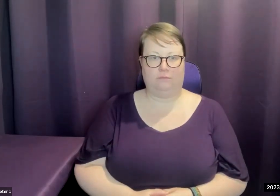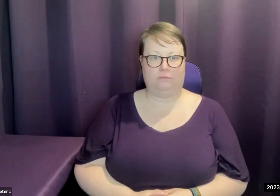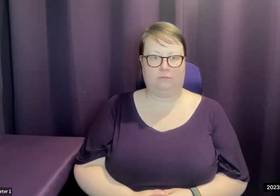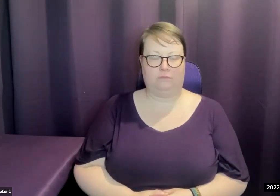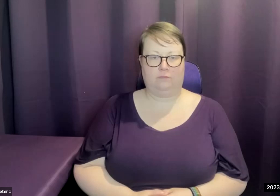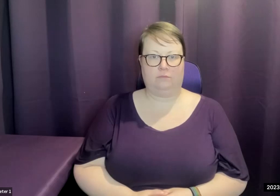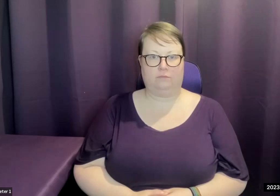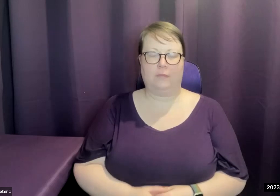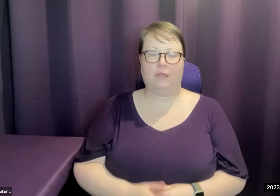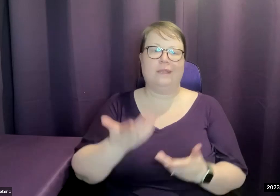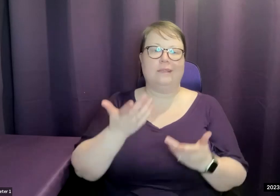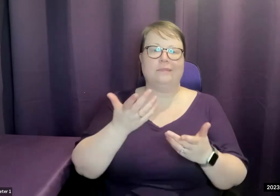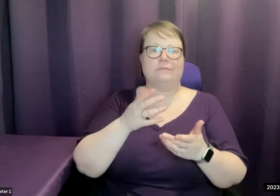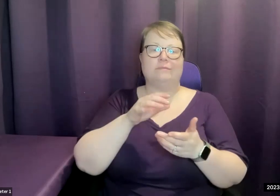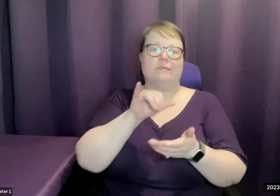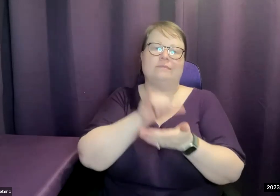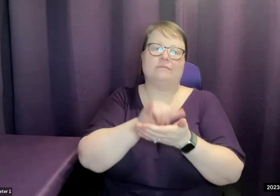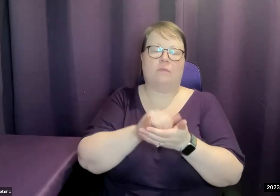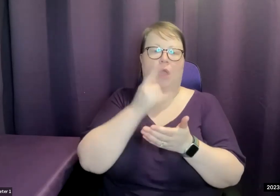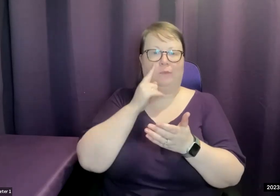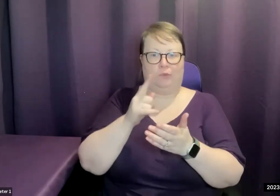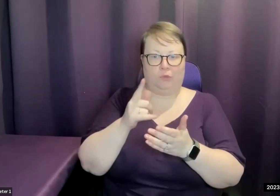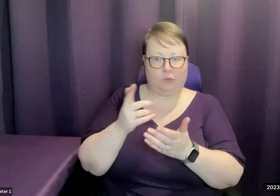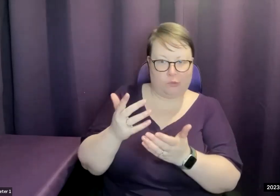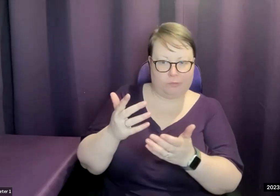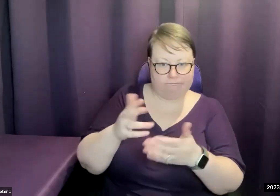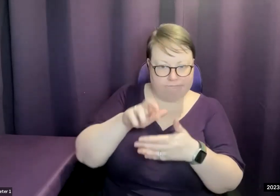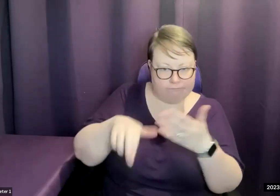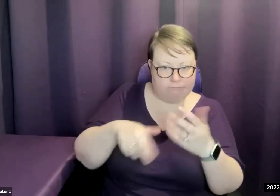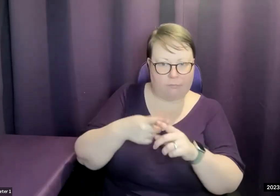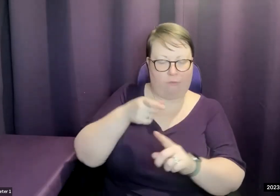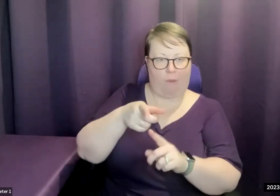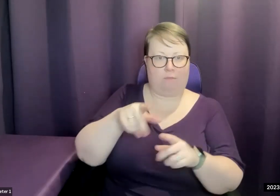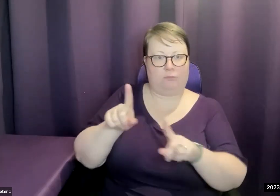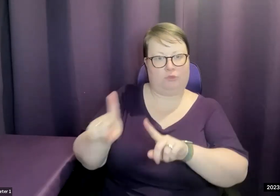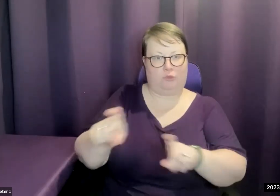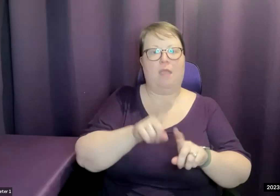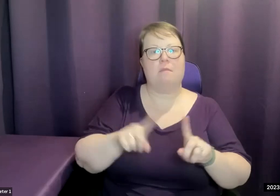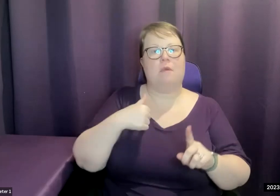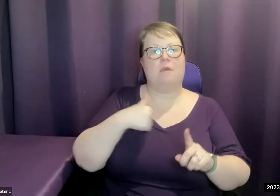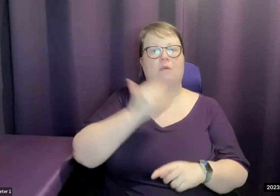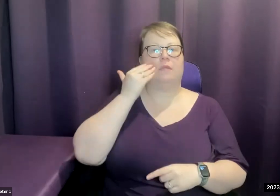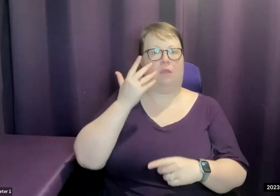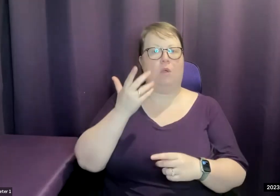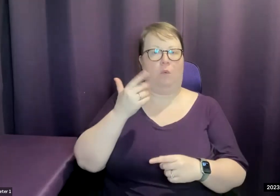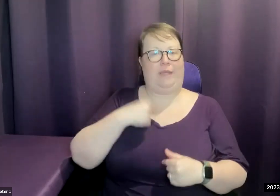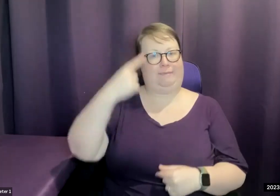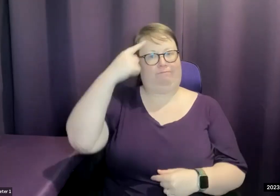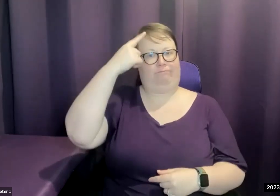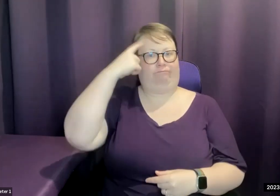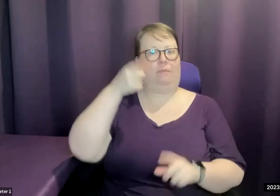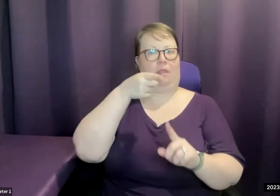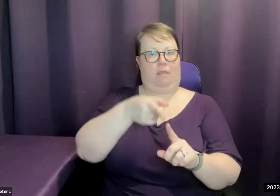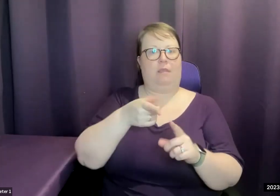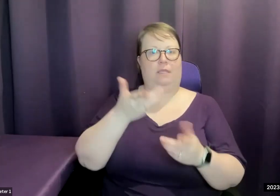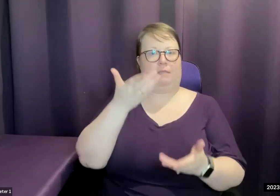Though not possible to capture from this survey, we hypothesize that the increase in disability prevalence may be a result of more applicants with disabilities